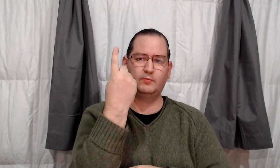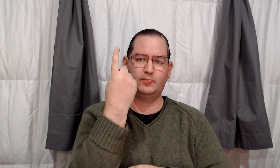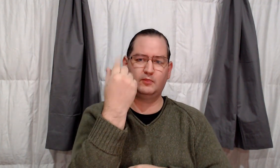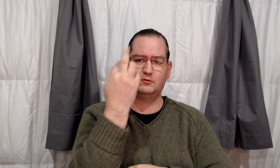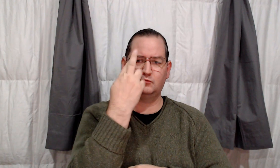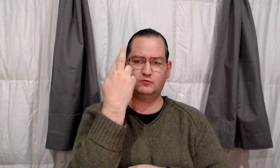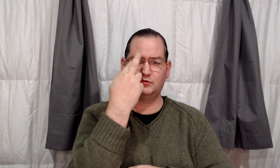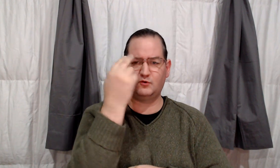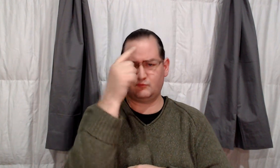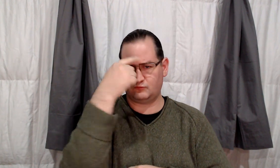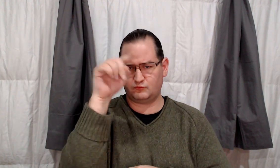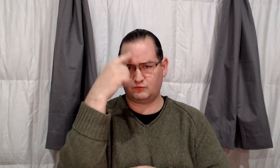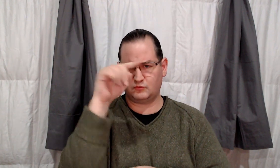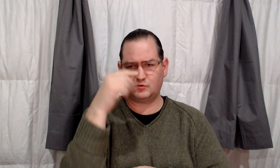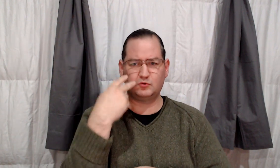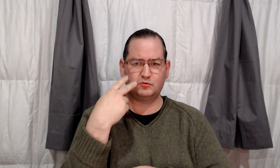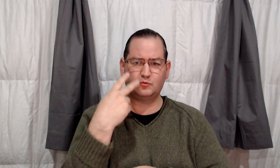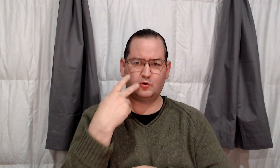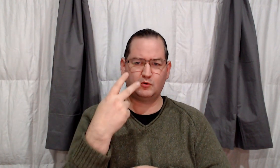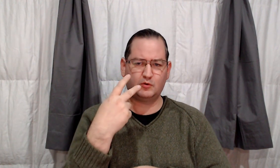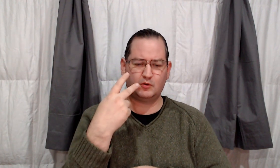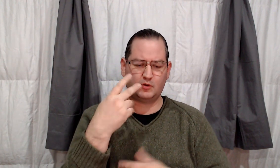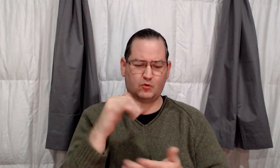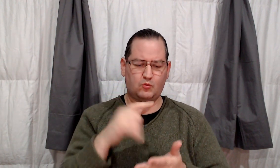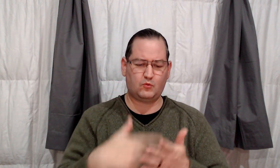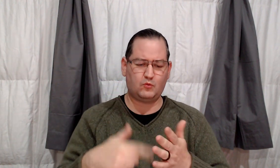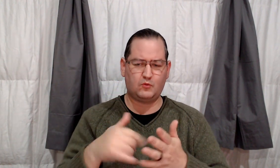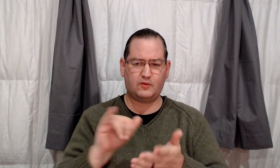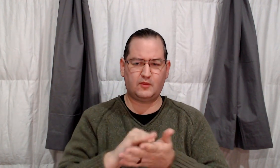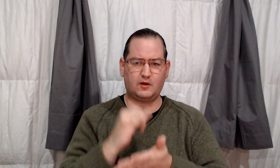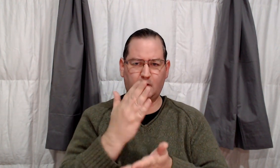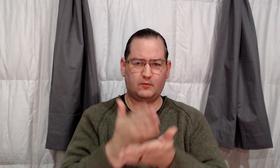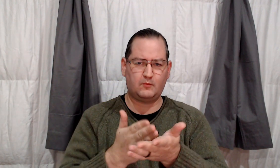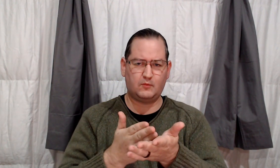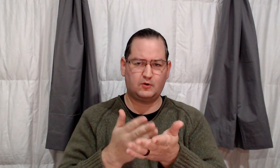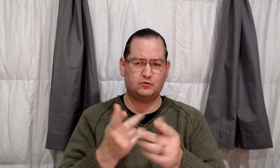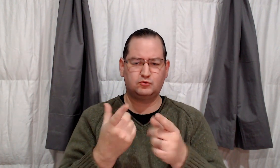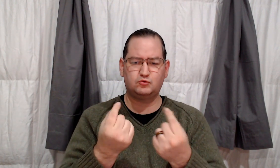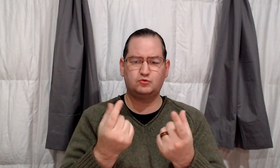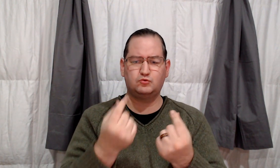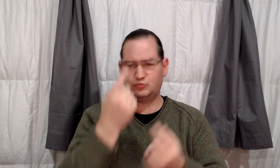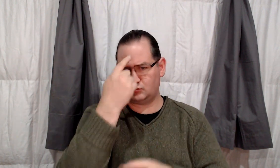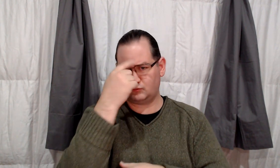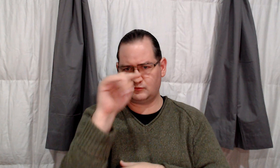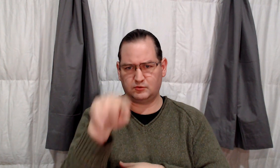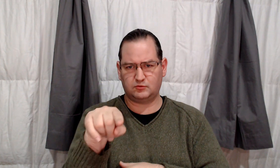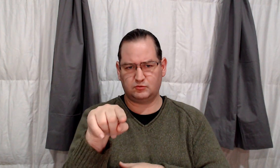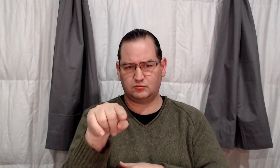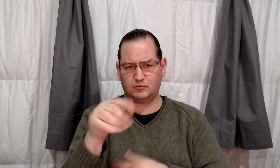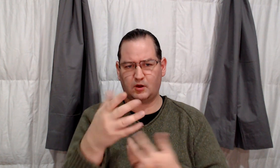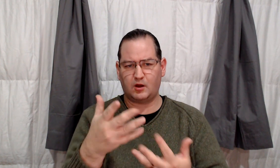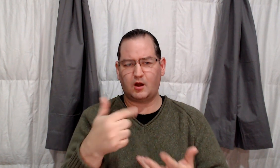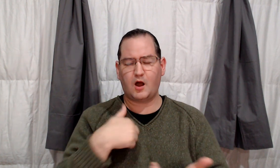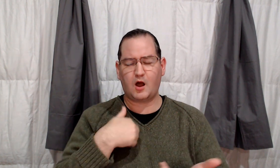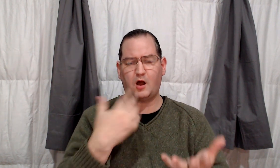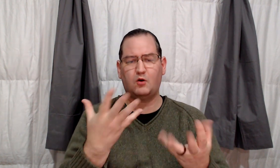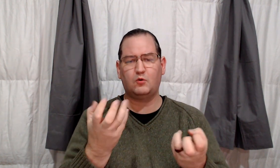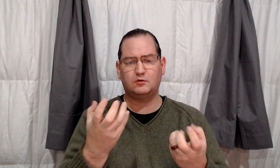you, I'd like that part to increase those signals so that you understand that you know the